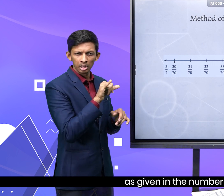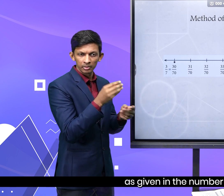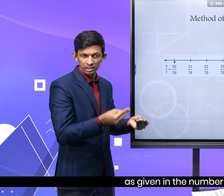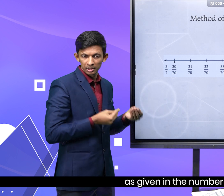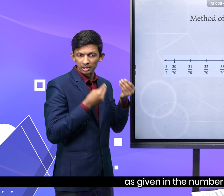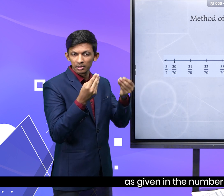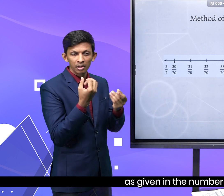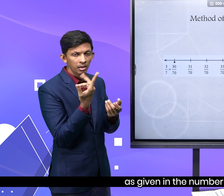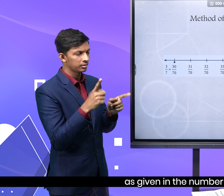below.